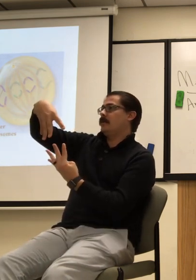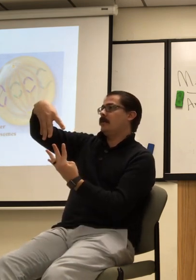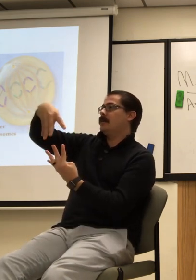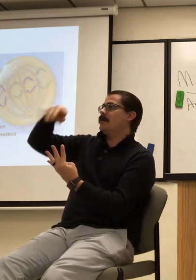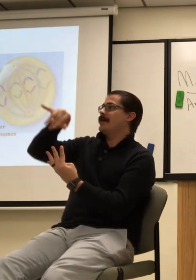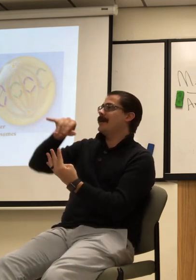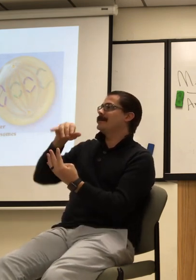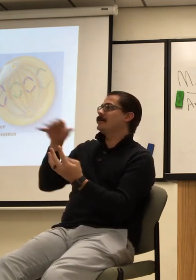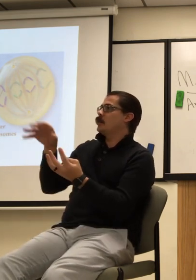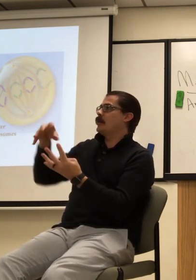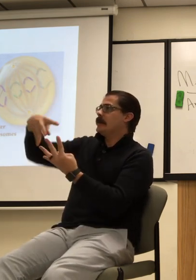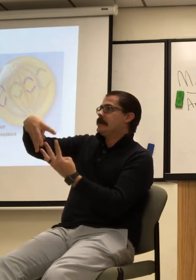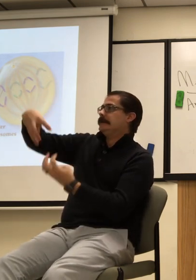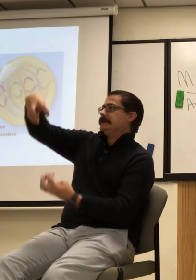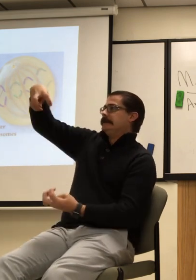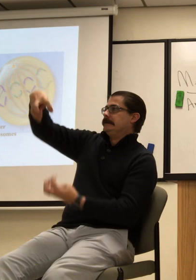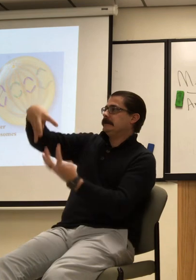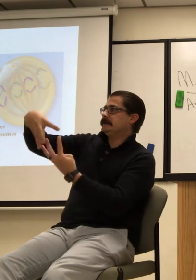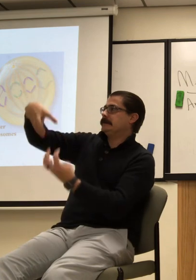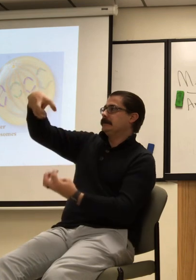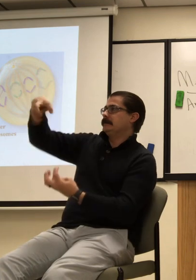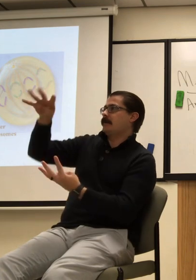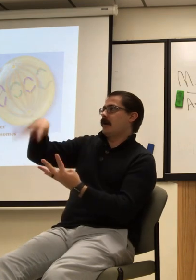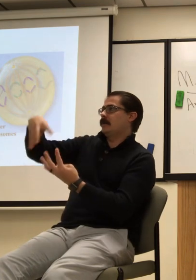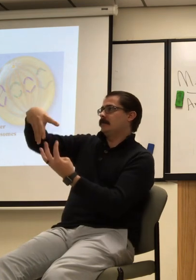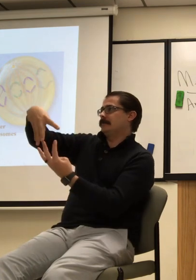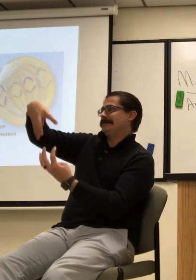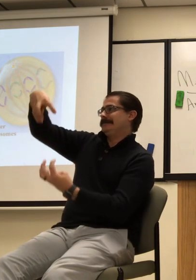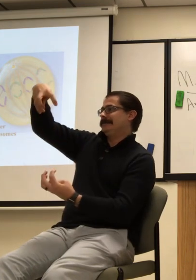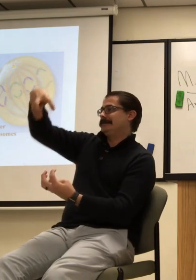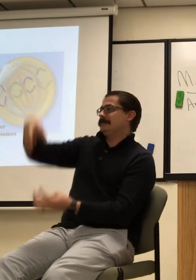it's doing the pulling. Okay.